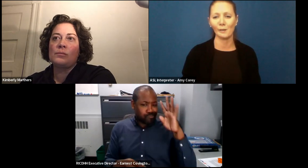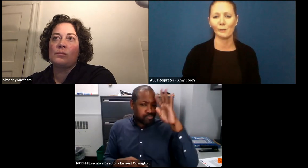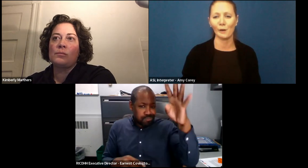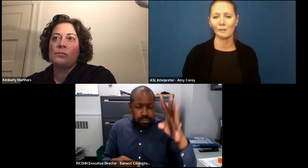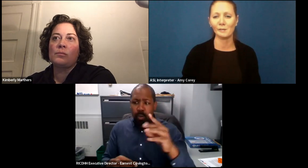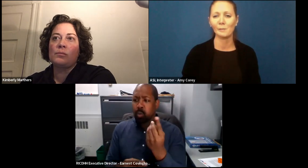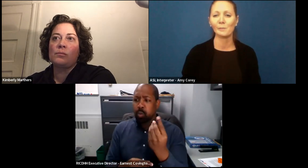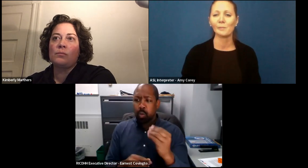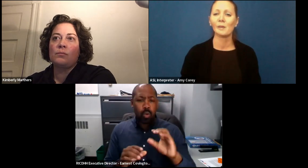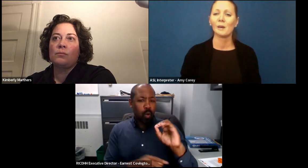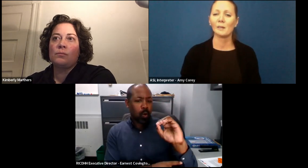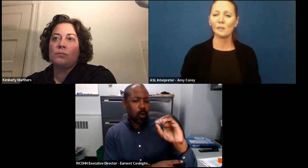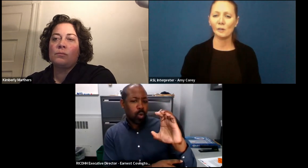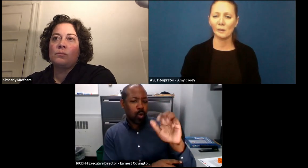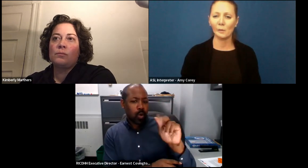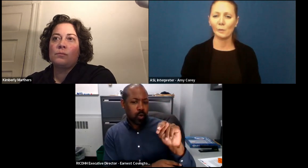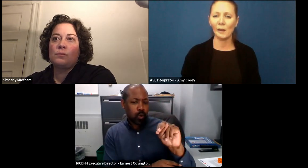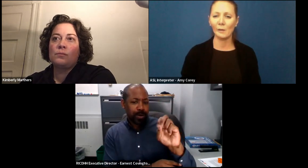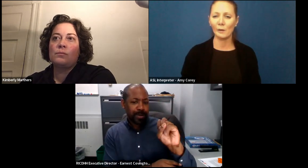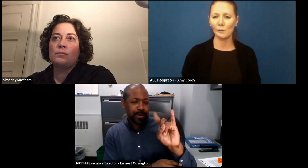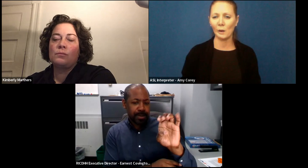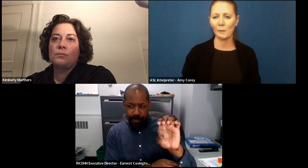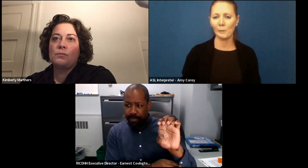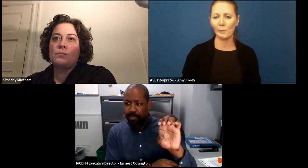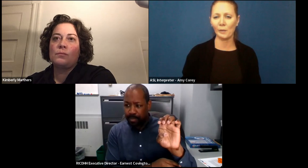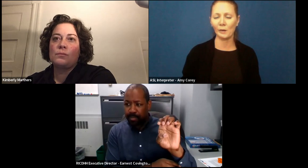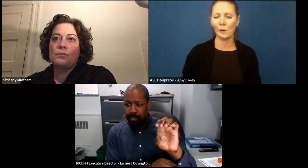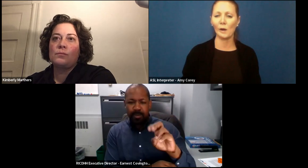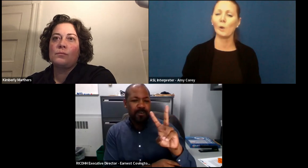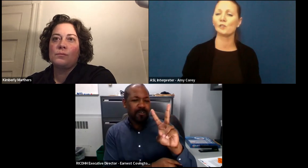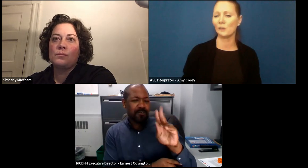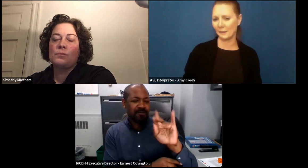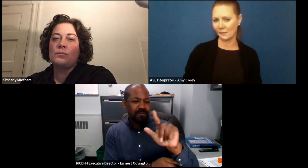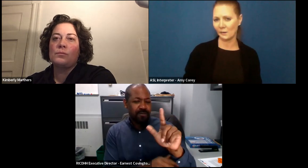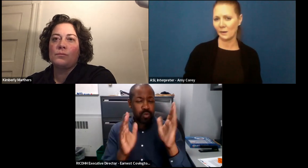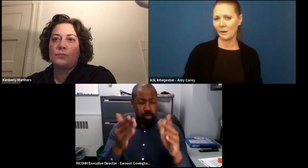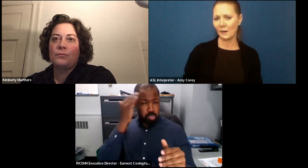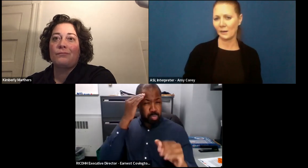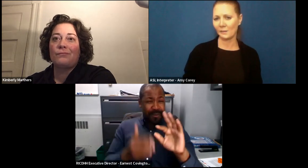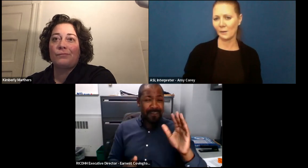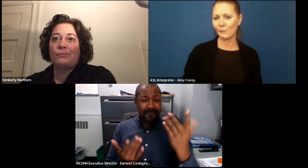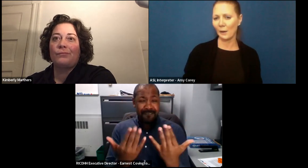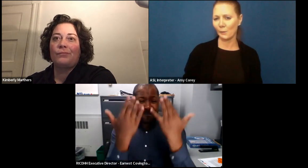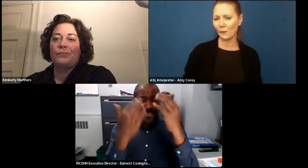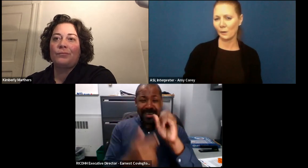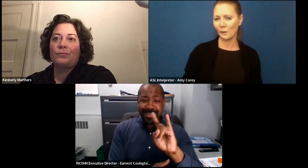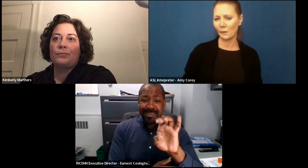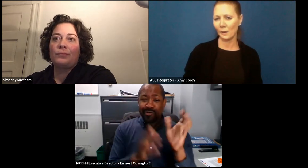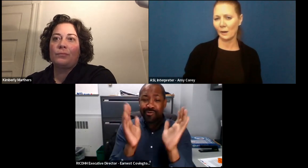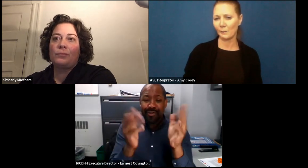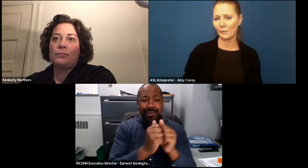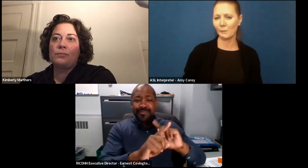looks like for us. Additionally, we have also come up with an Oceanite. It's a